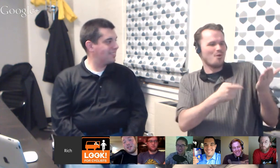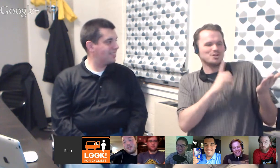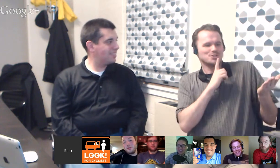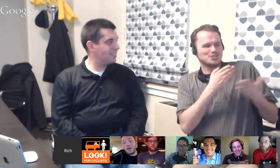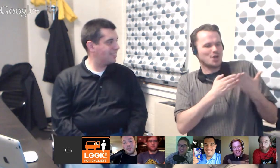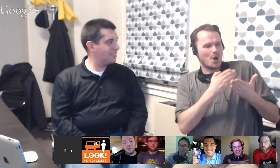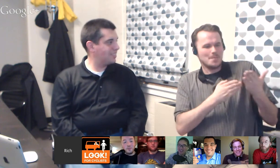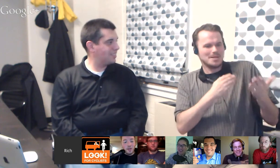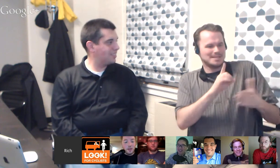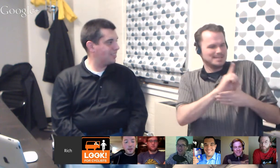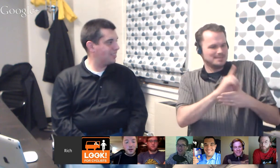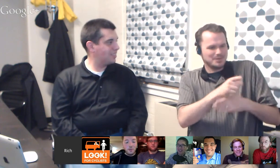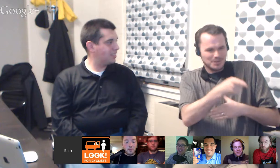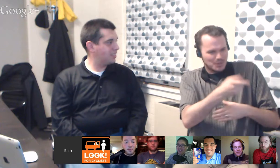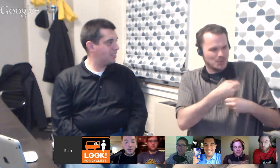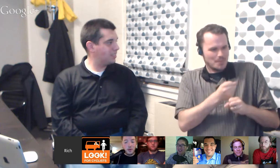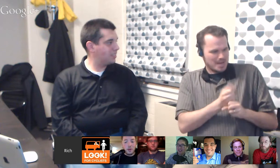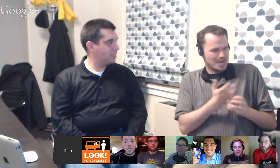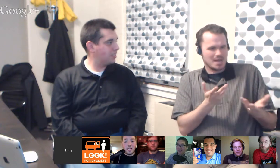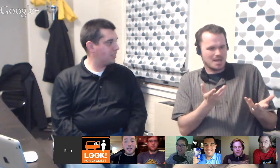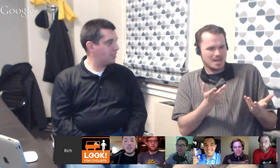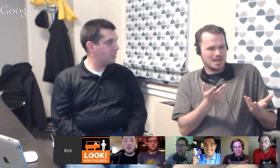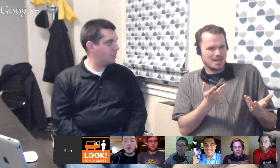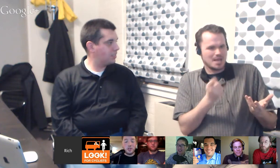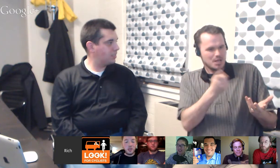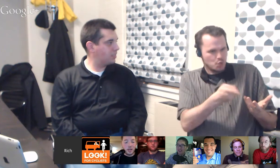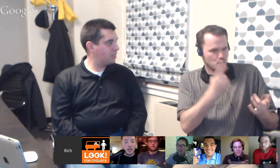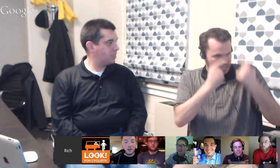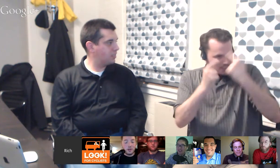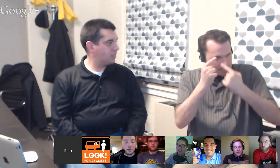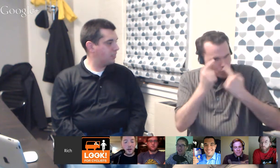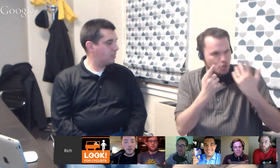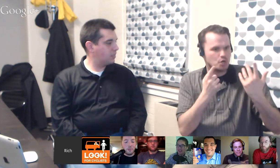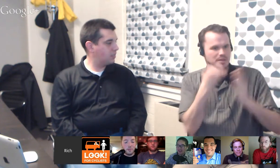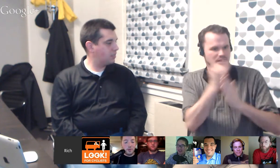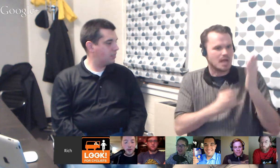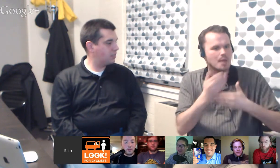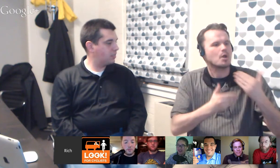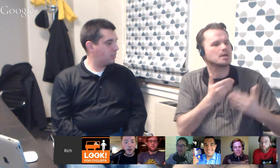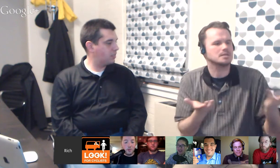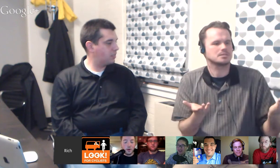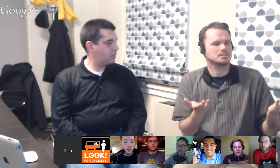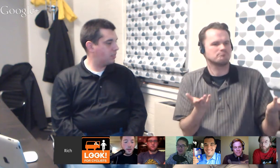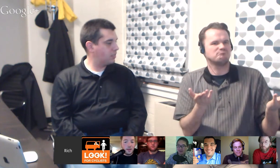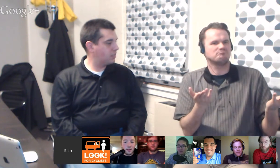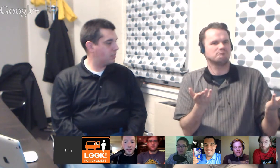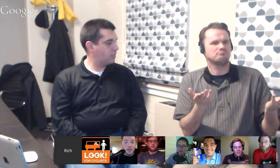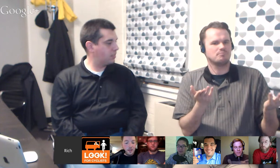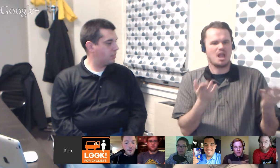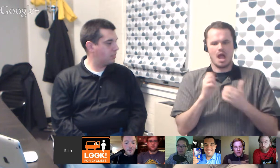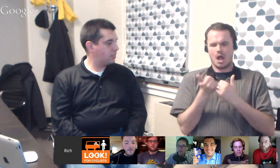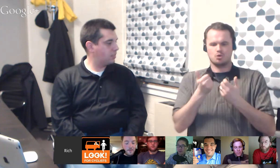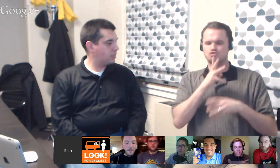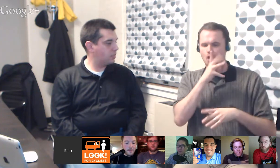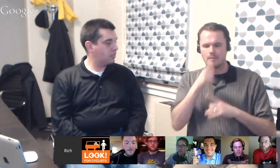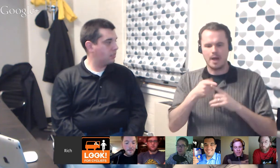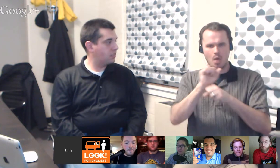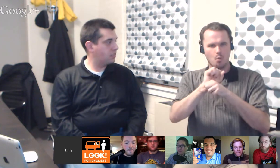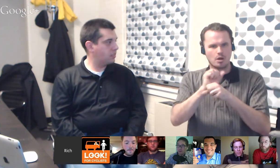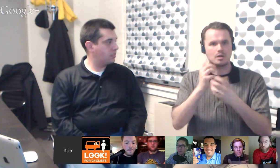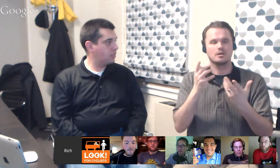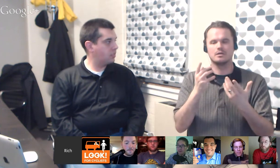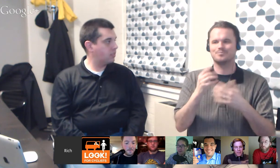disabilities that you guys take into consideration, and like how do you talk about them at work? Well, the one